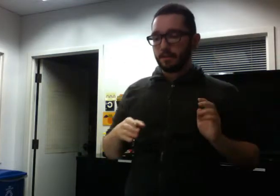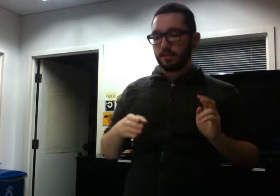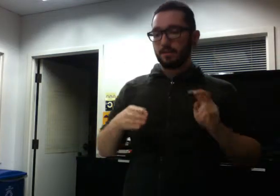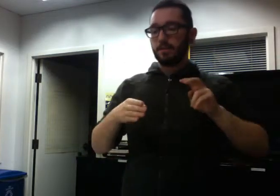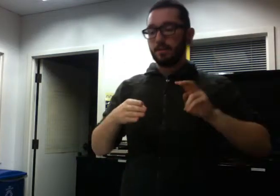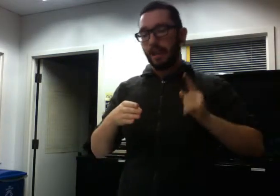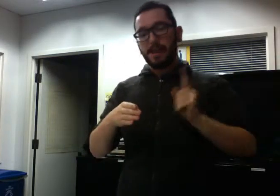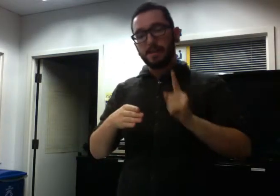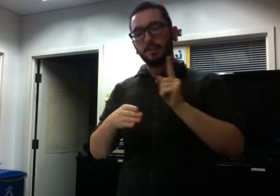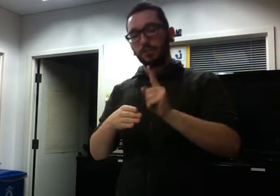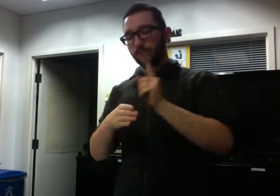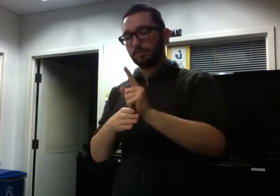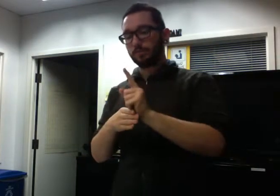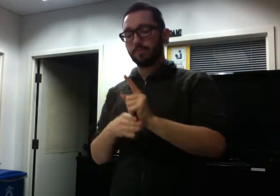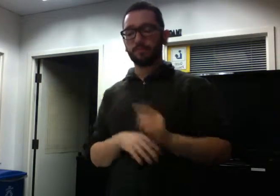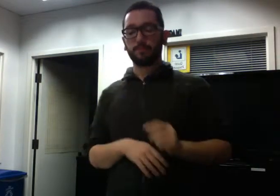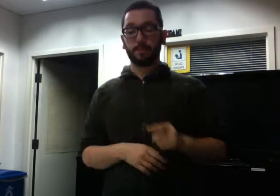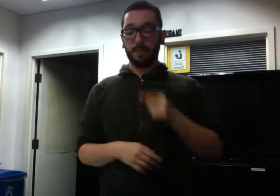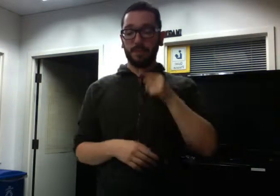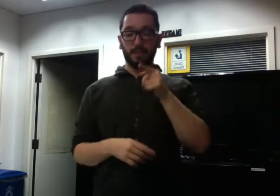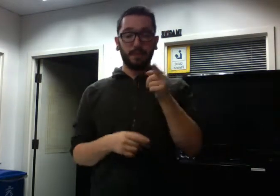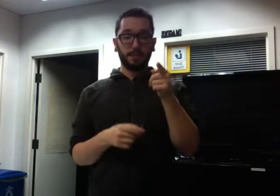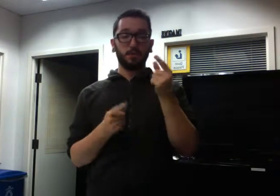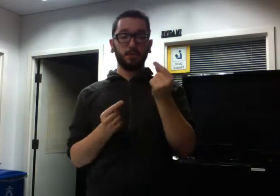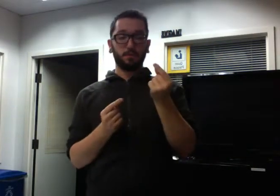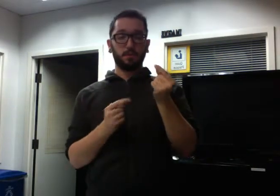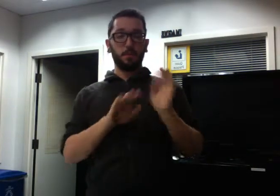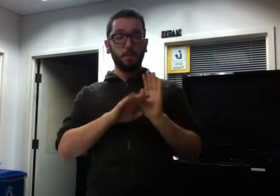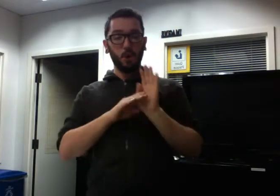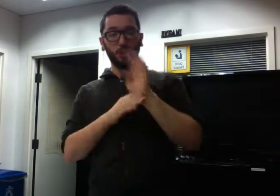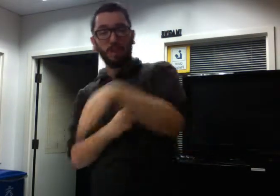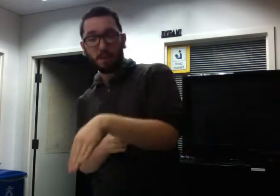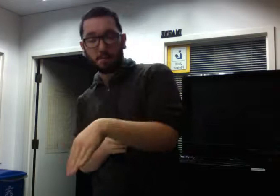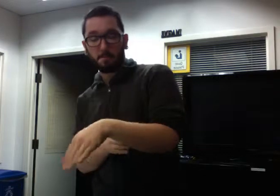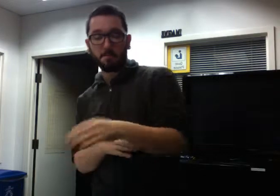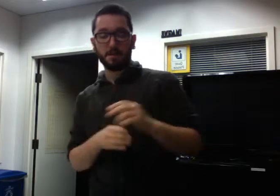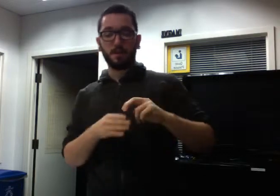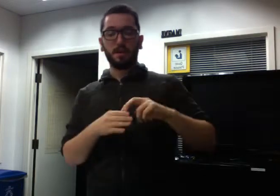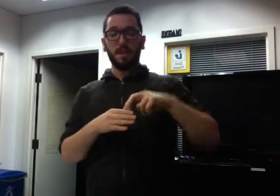flew. I wish you all a good flight. Thank you.